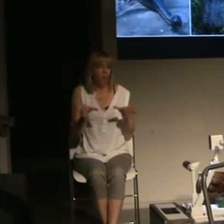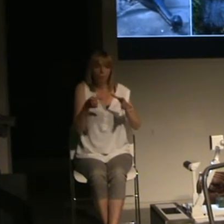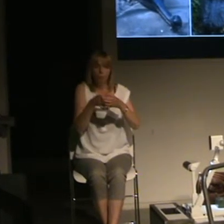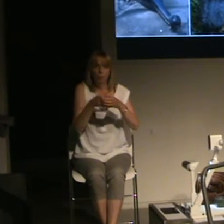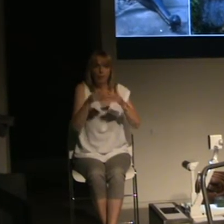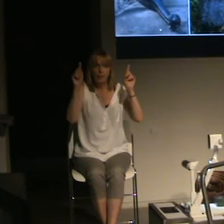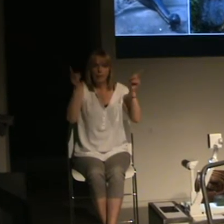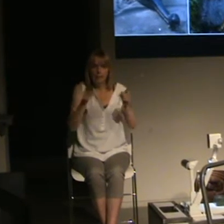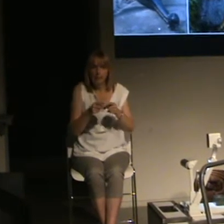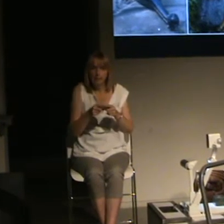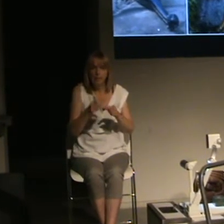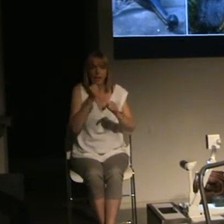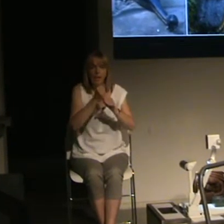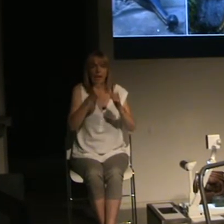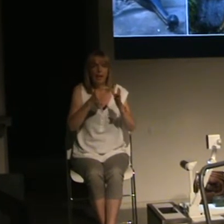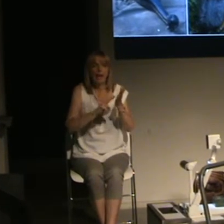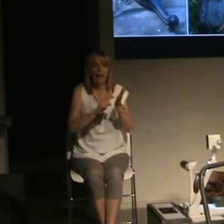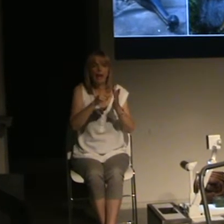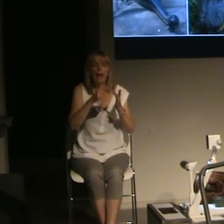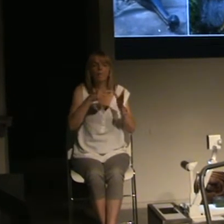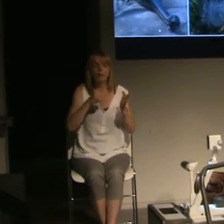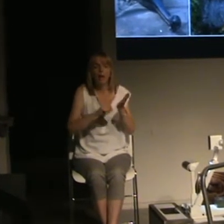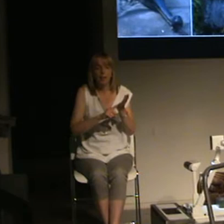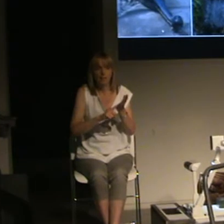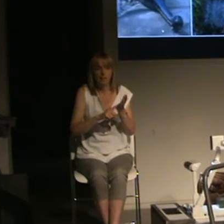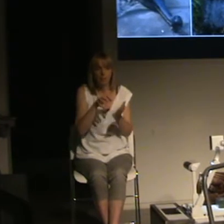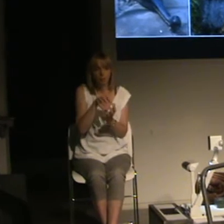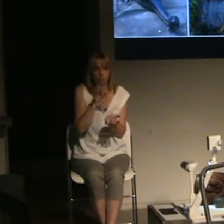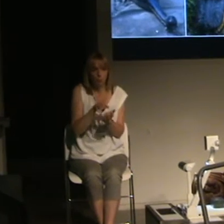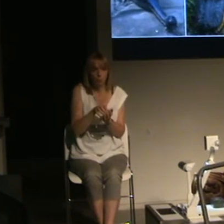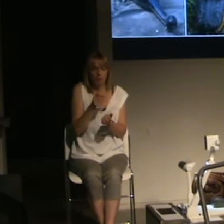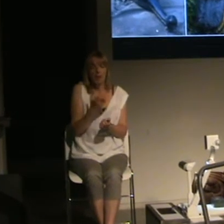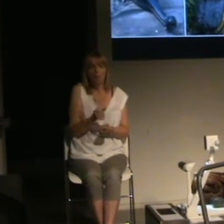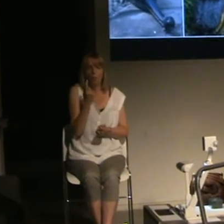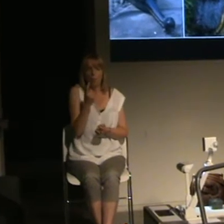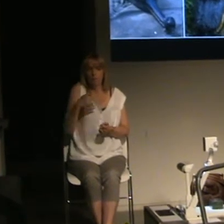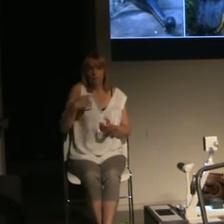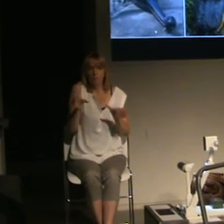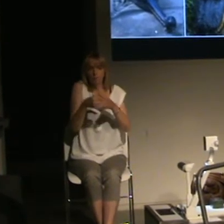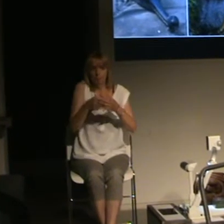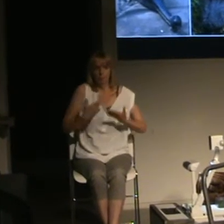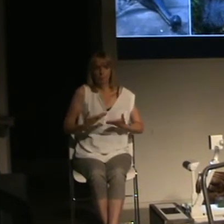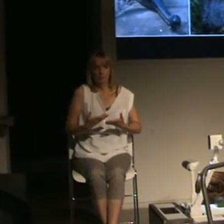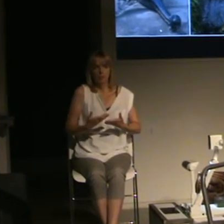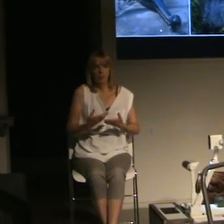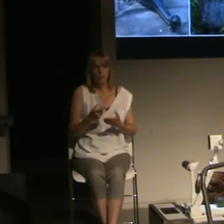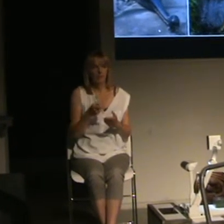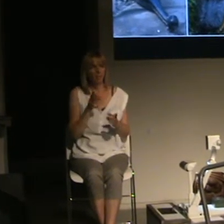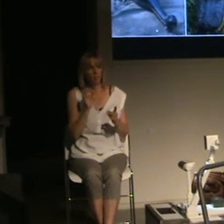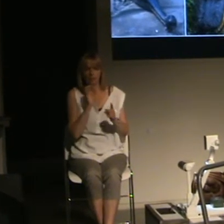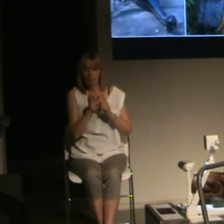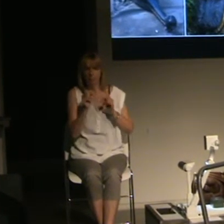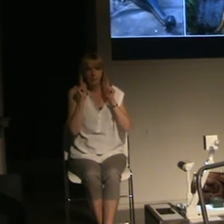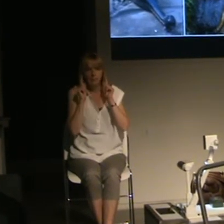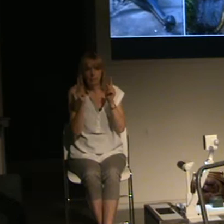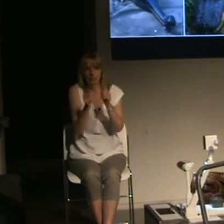Indian gavial or gharial. And that's got a very long, slender snout, and you can't really mistake that for anything else. So there's only